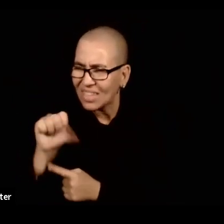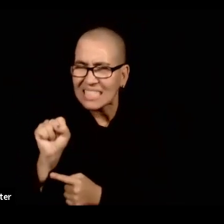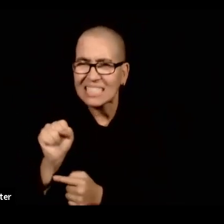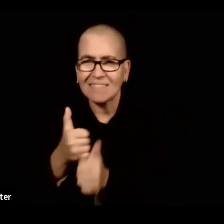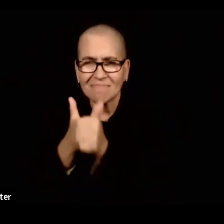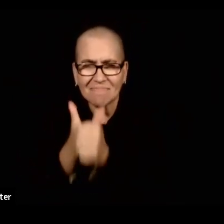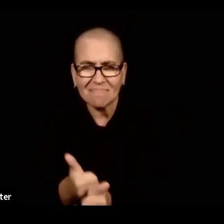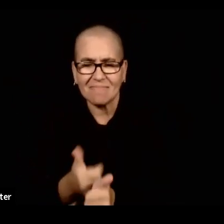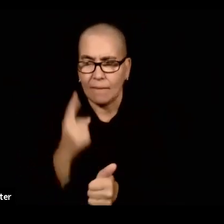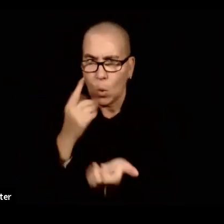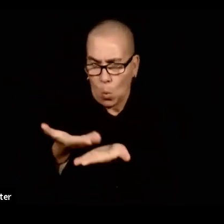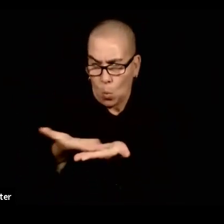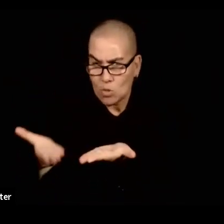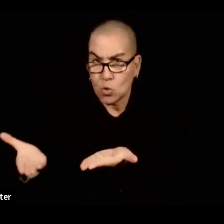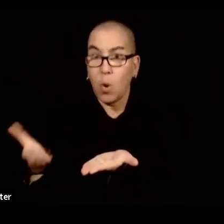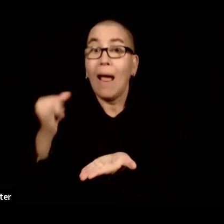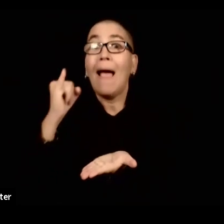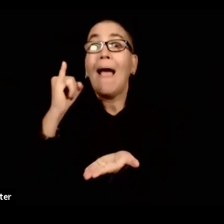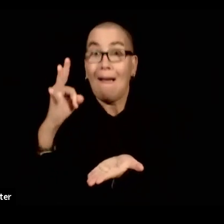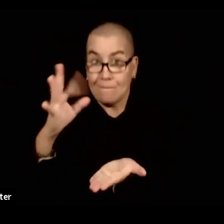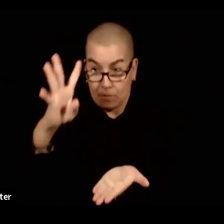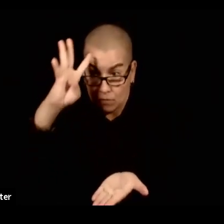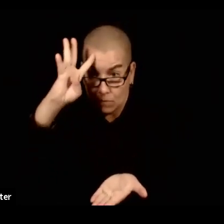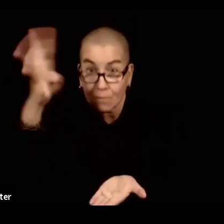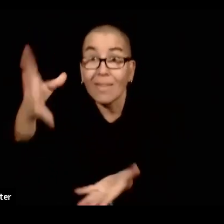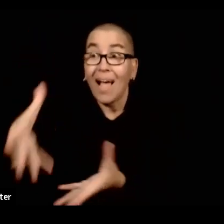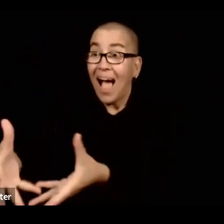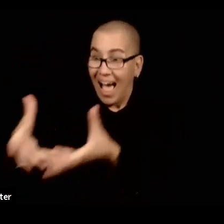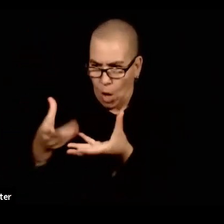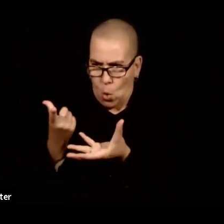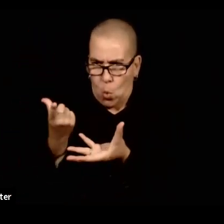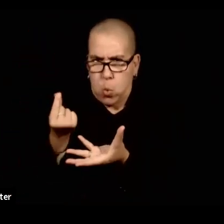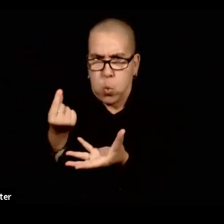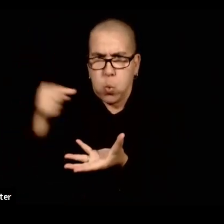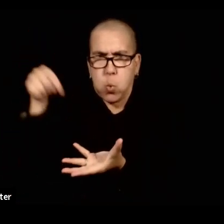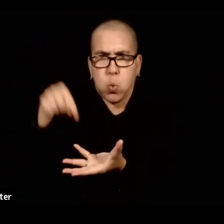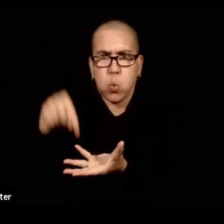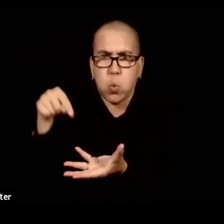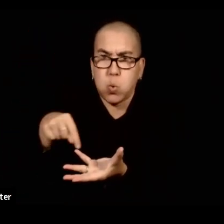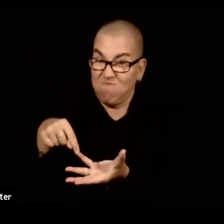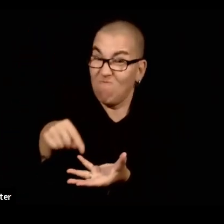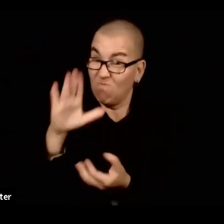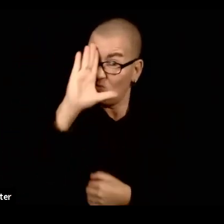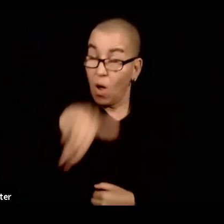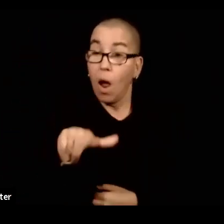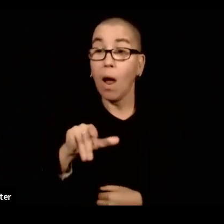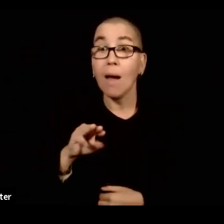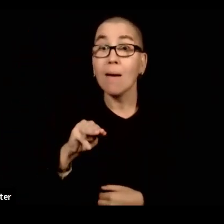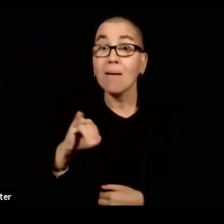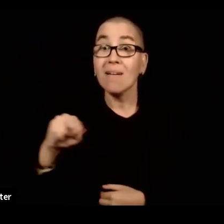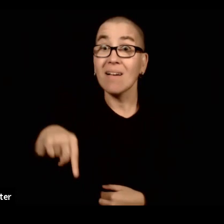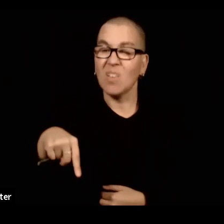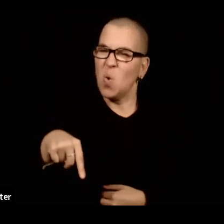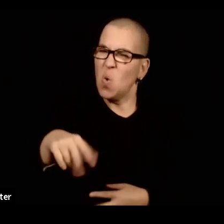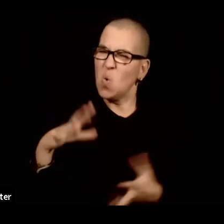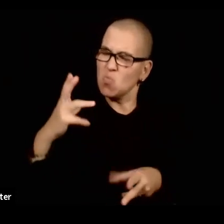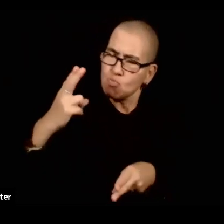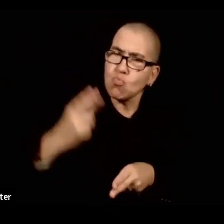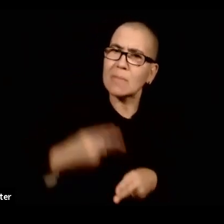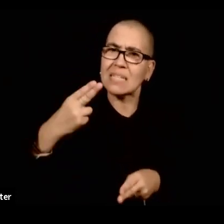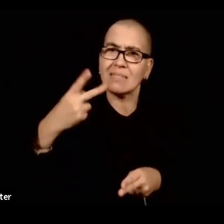something Minnesota has really been leading the nation on for probably 20 years now. There have been really